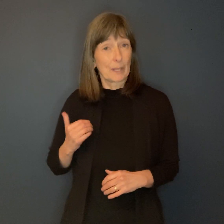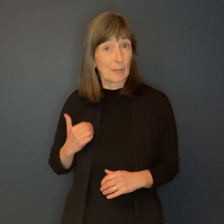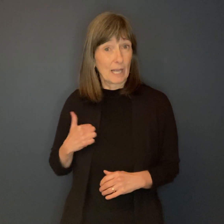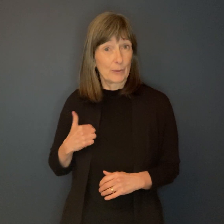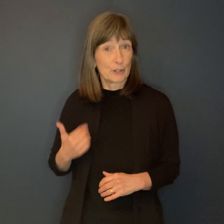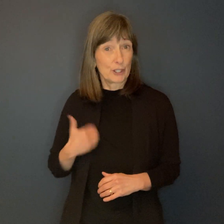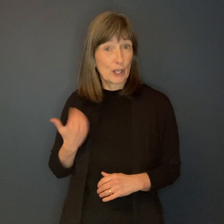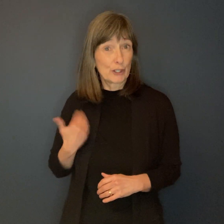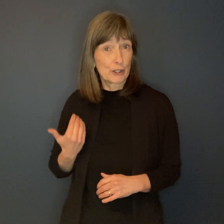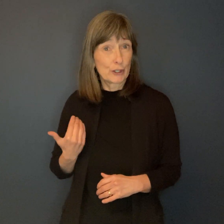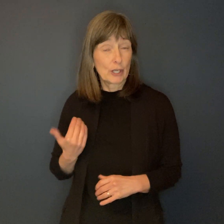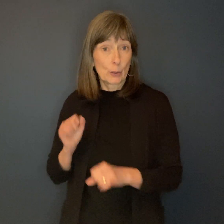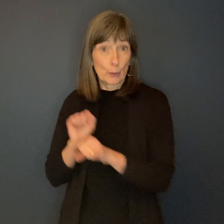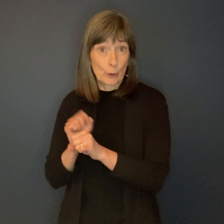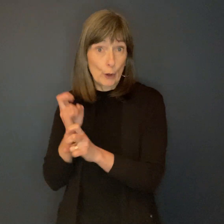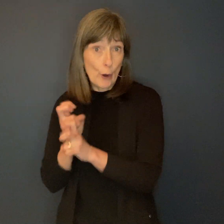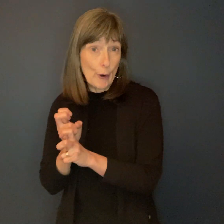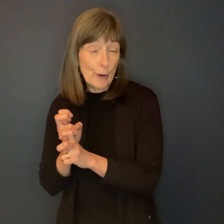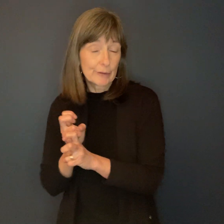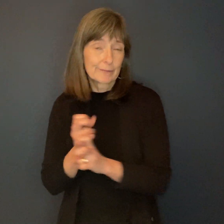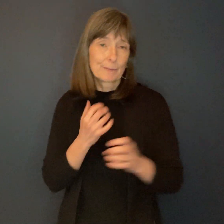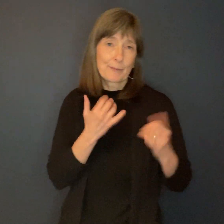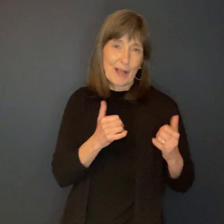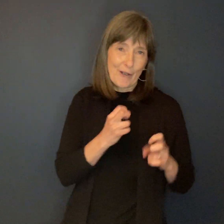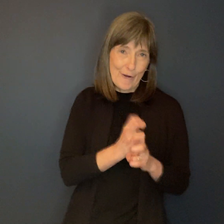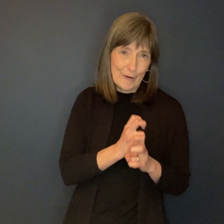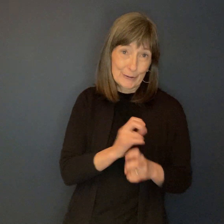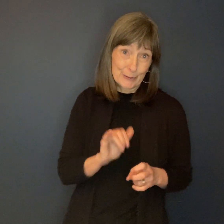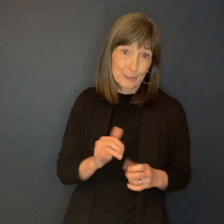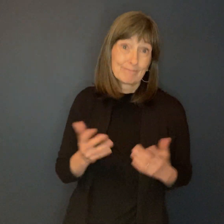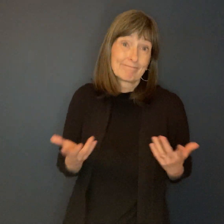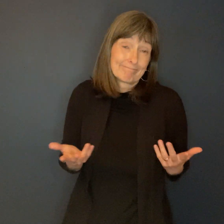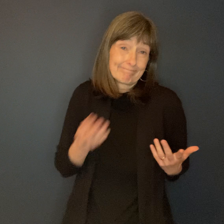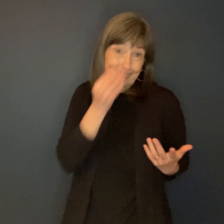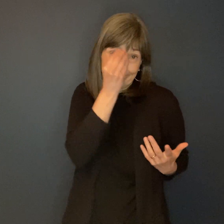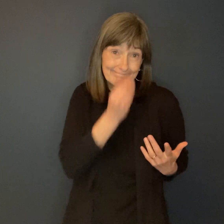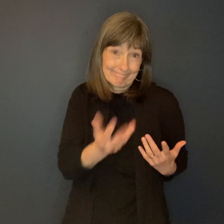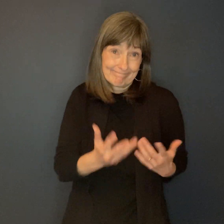hard. Yeah. Now, there's one story I can remember